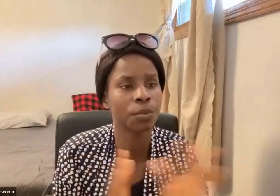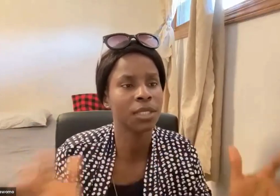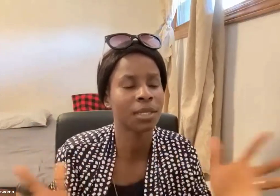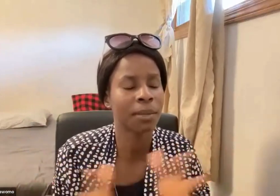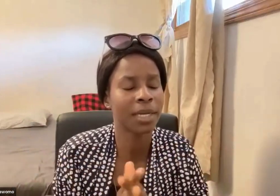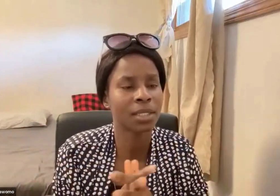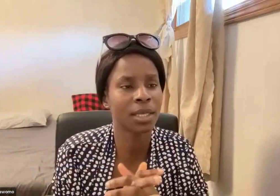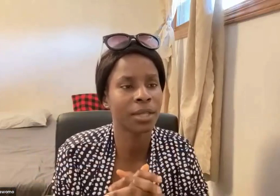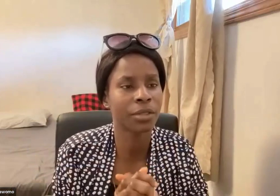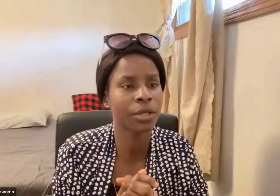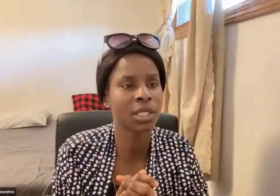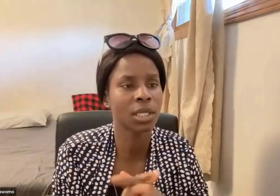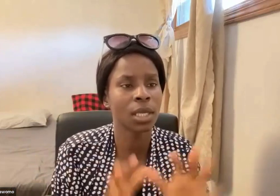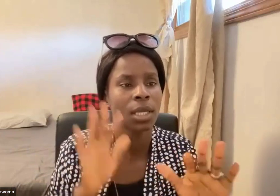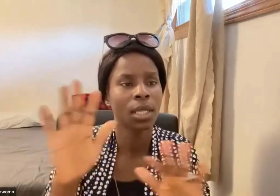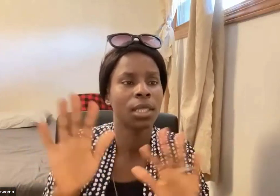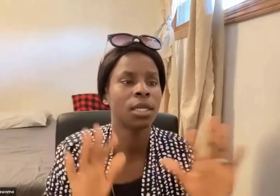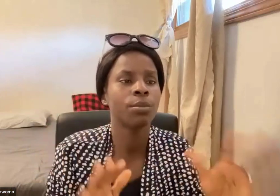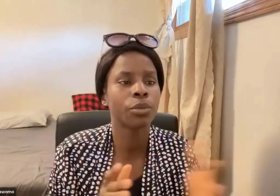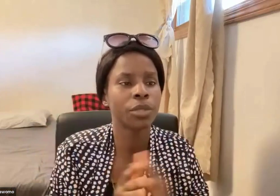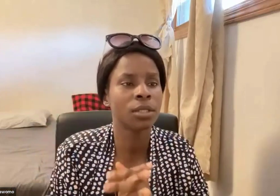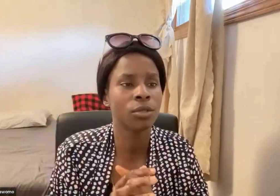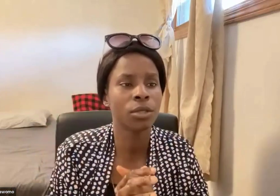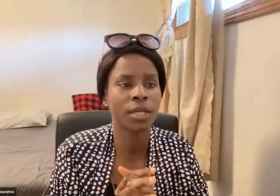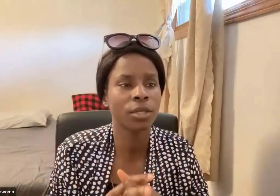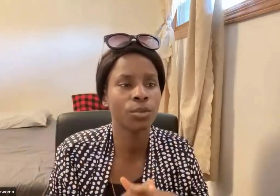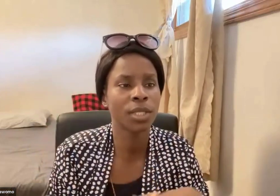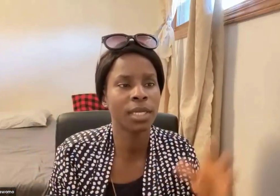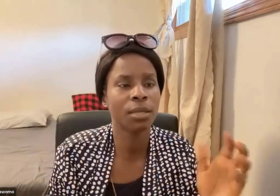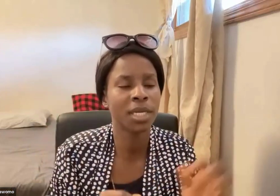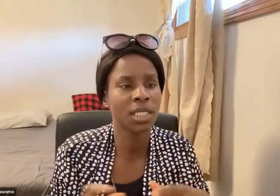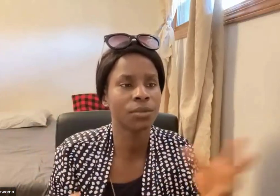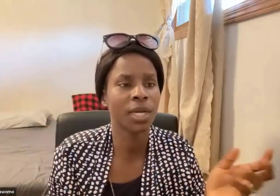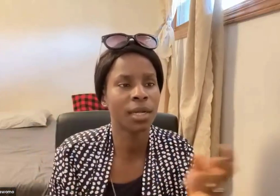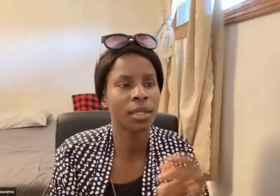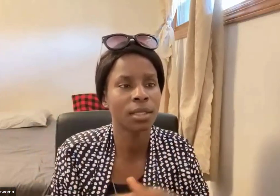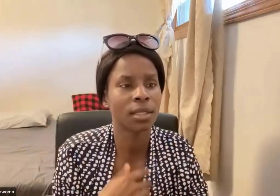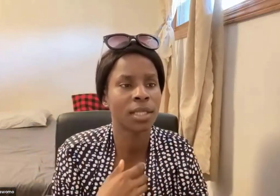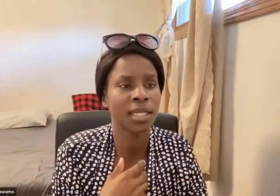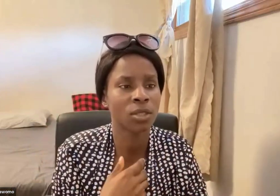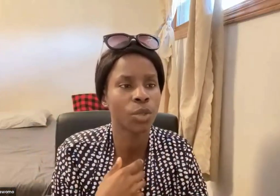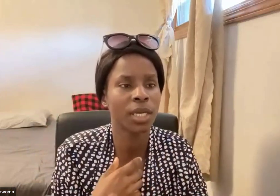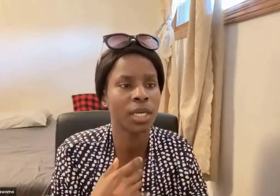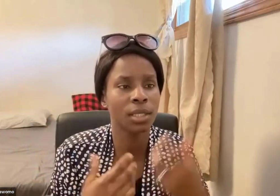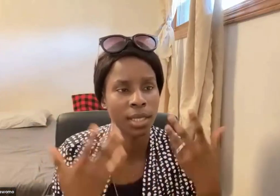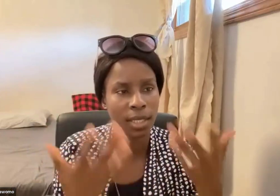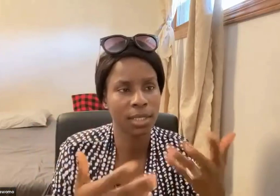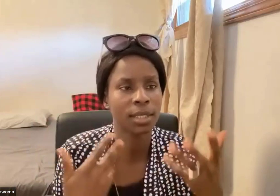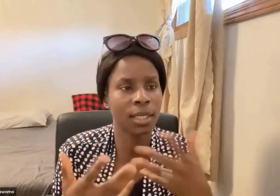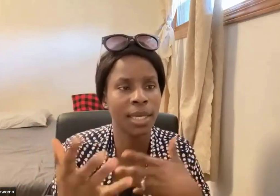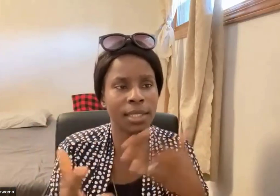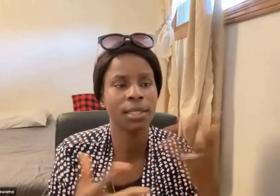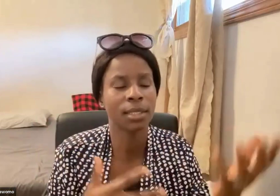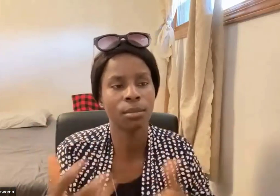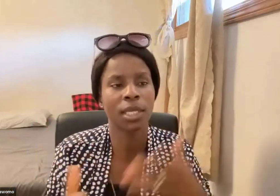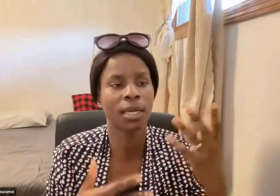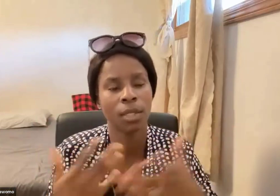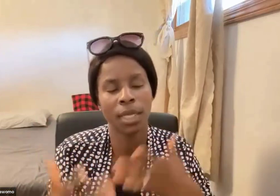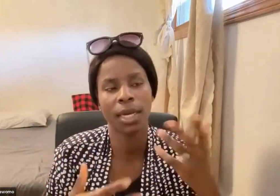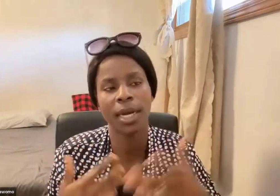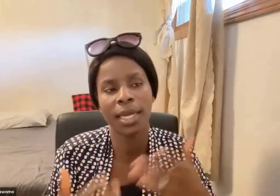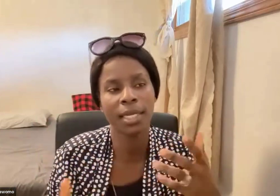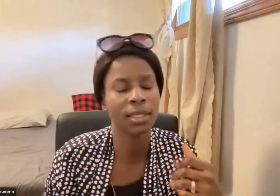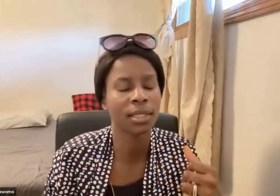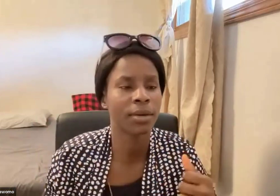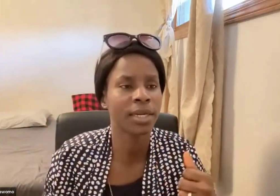ask them to piece apart their thoughts, then put it. You can do it with any material. That way they can see at the same